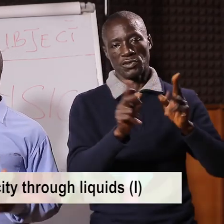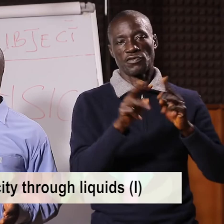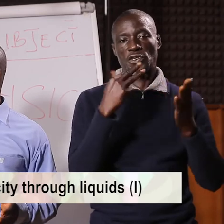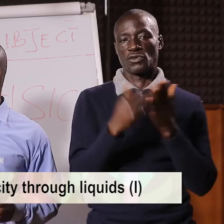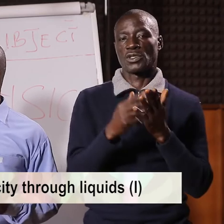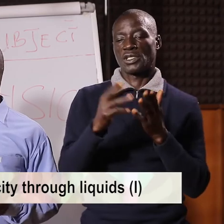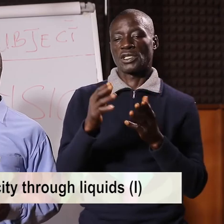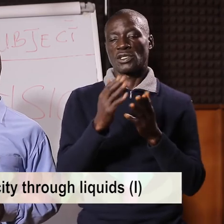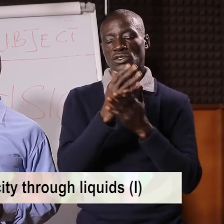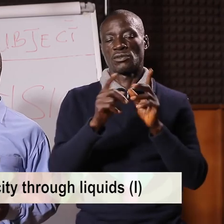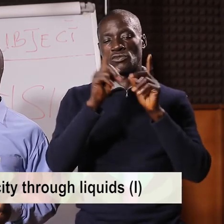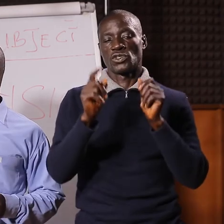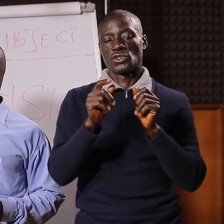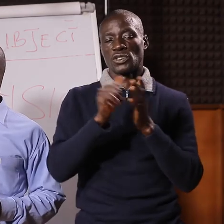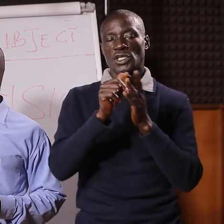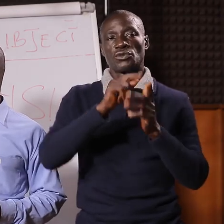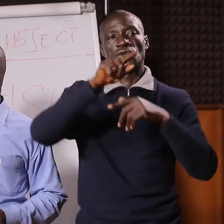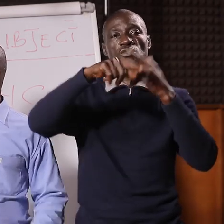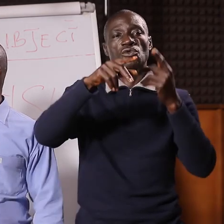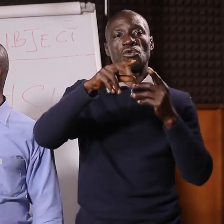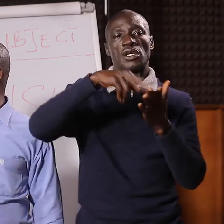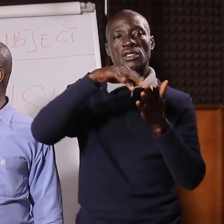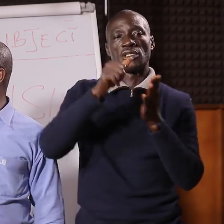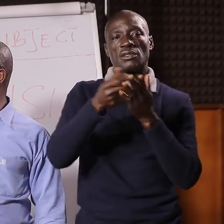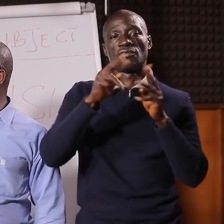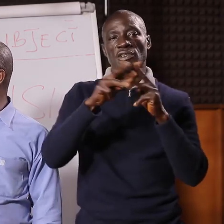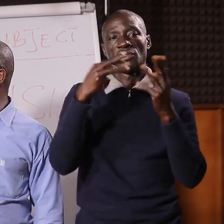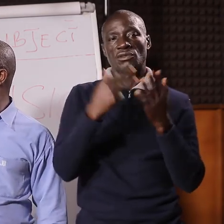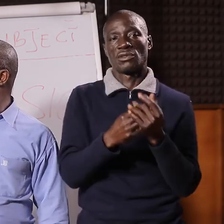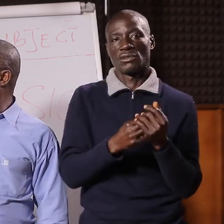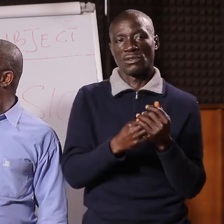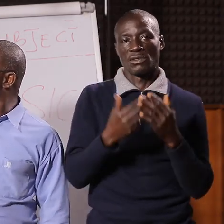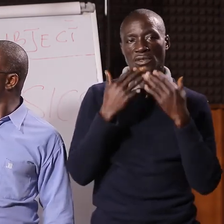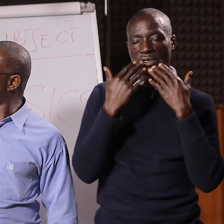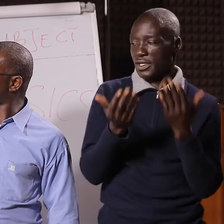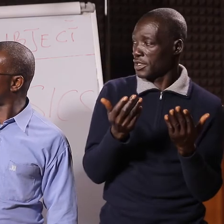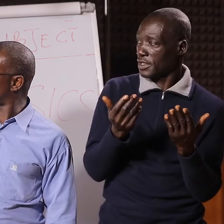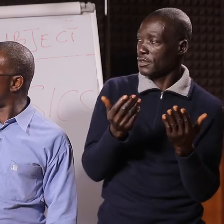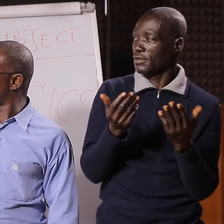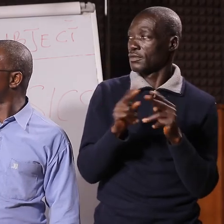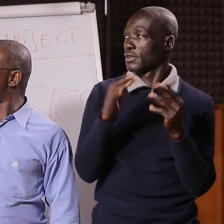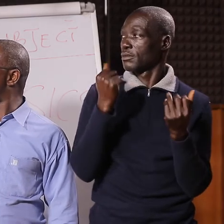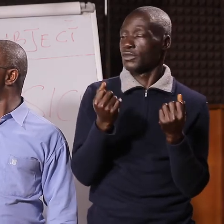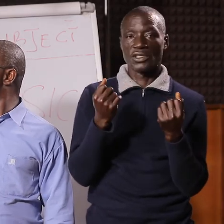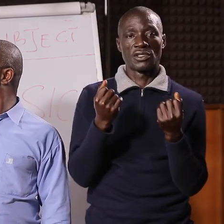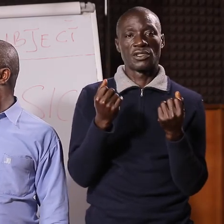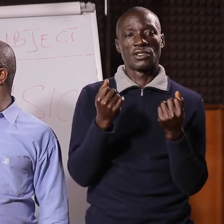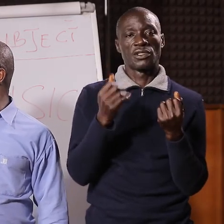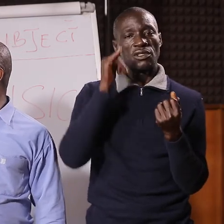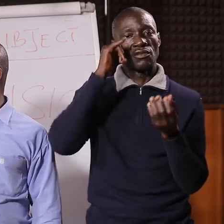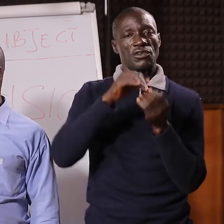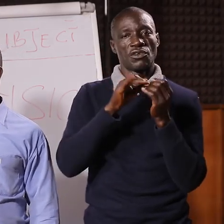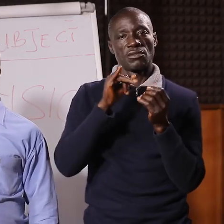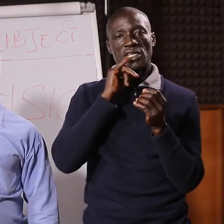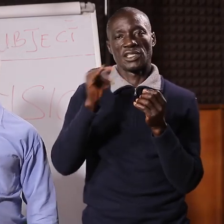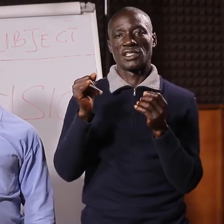lot of questions, past questions, WAEC, NECO, and JAM, that you can go through to prepare you. And our contacts on any problem